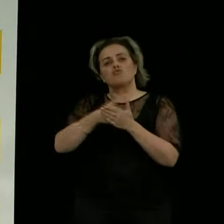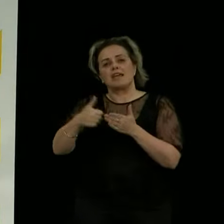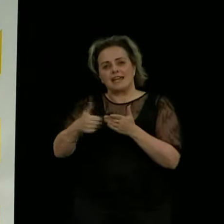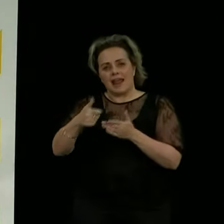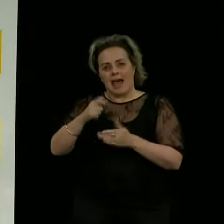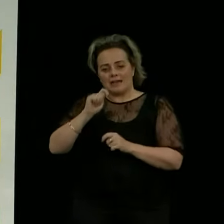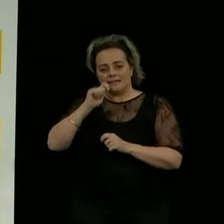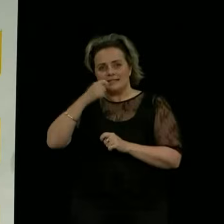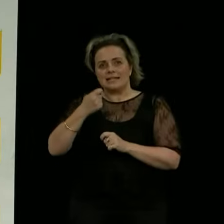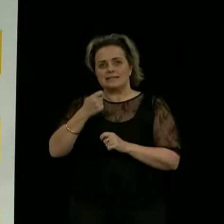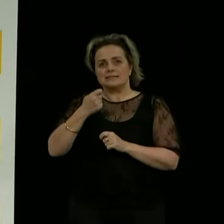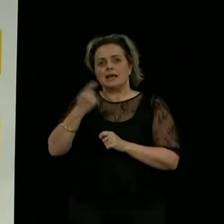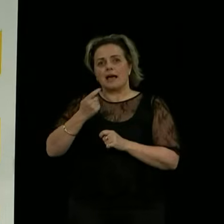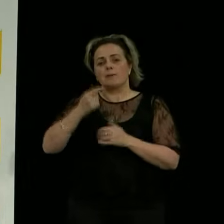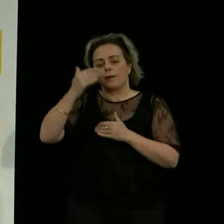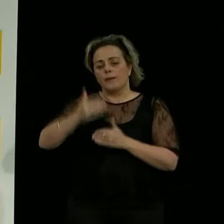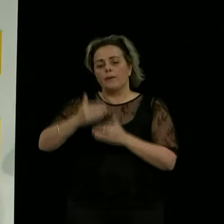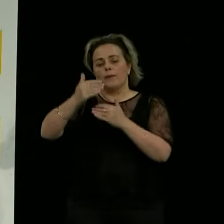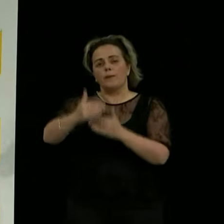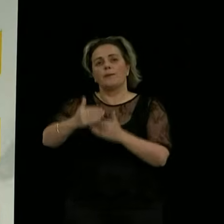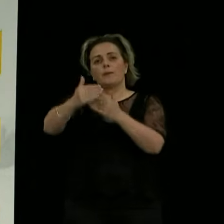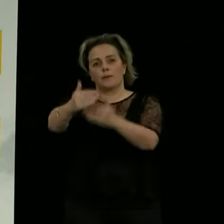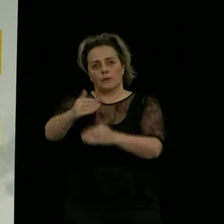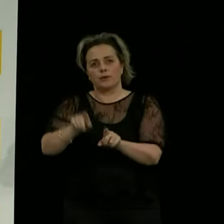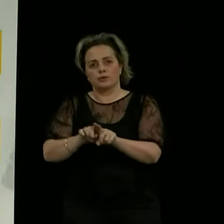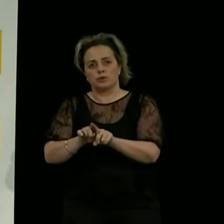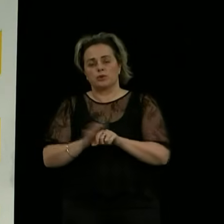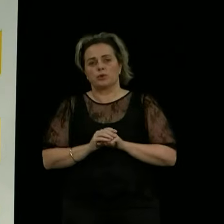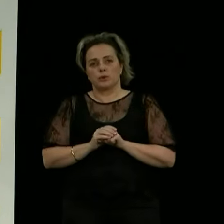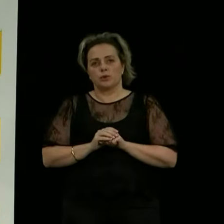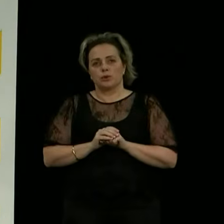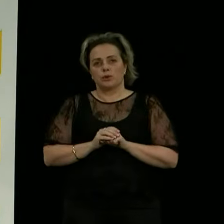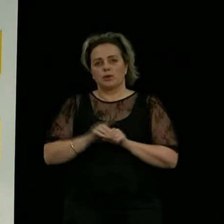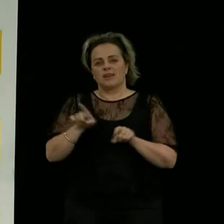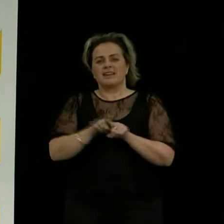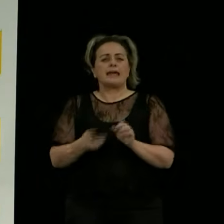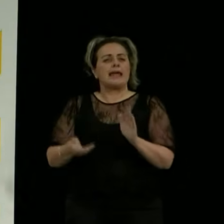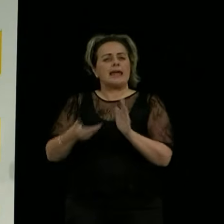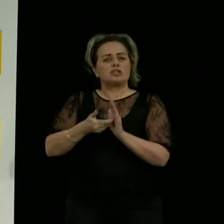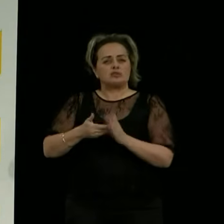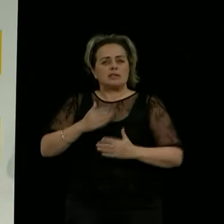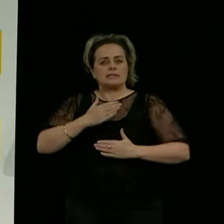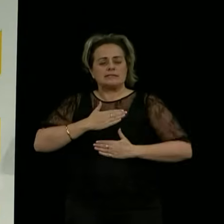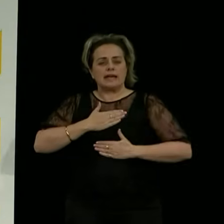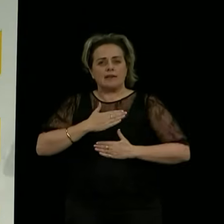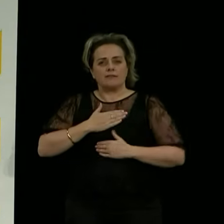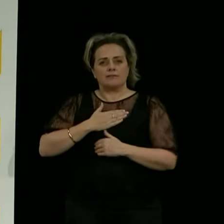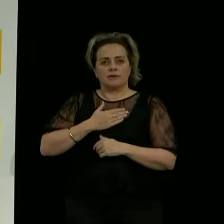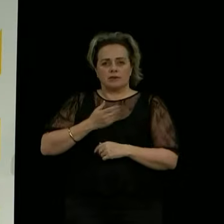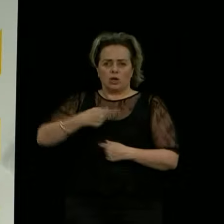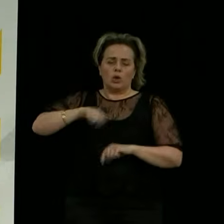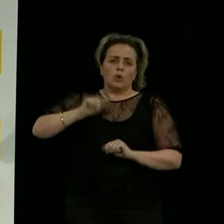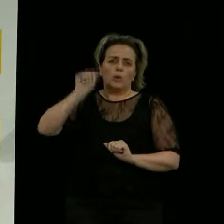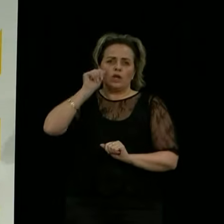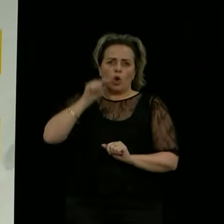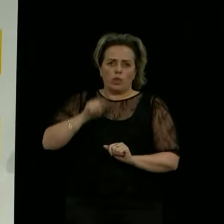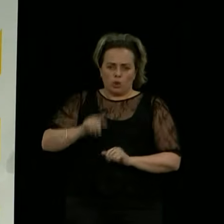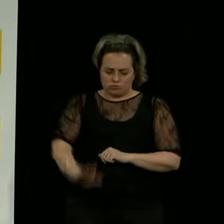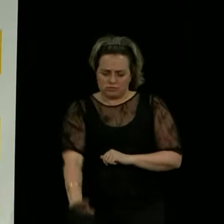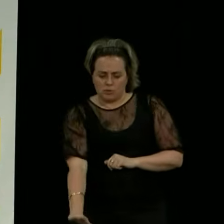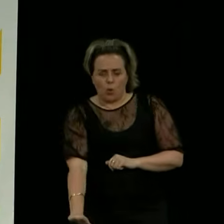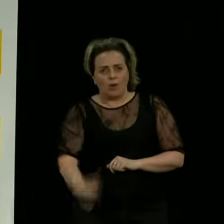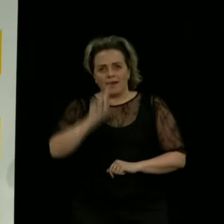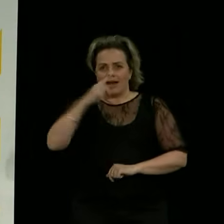less invasive surveillance testing going forward. This is an added precaution and an acknowledgement that our children of that age cannot